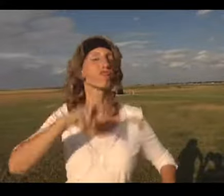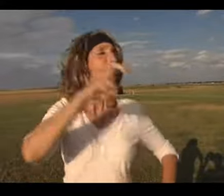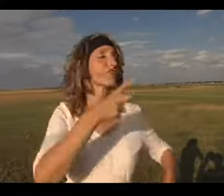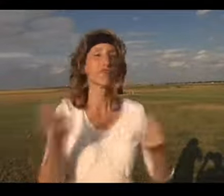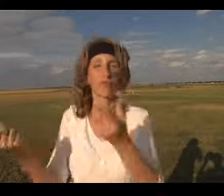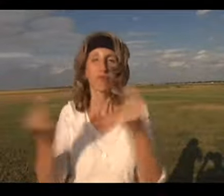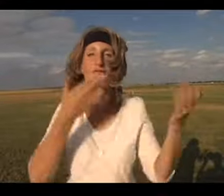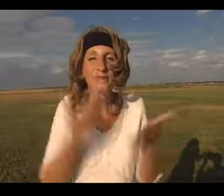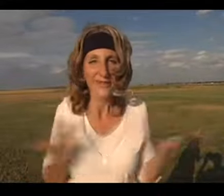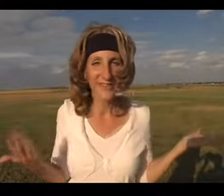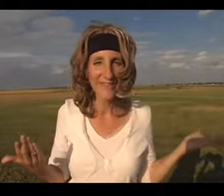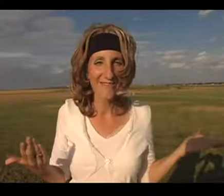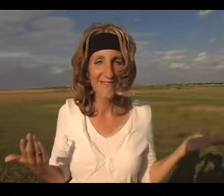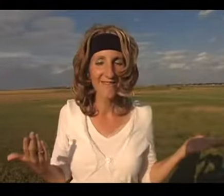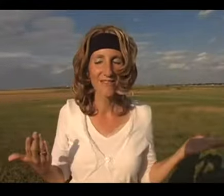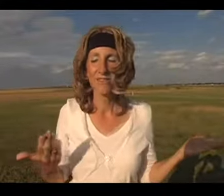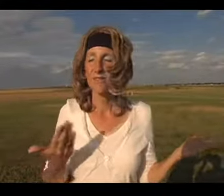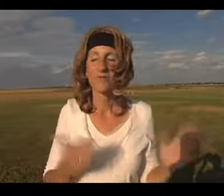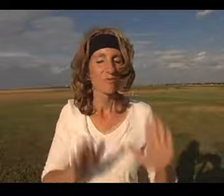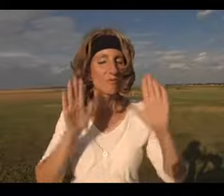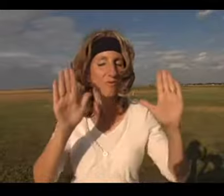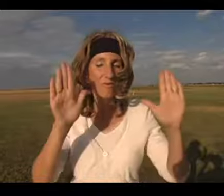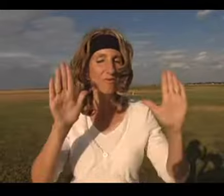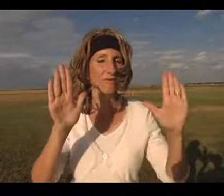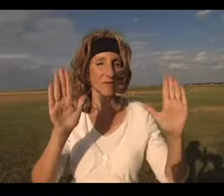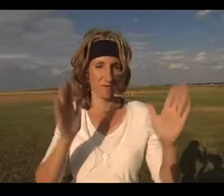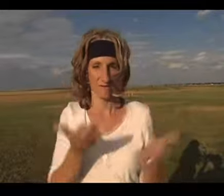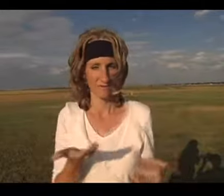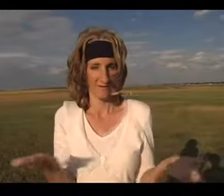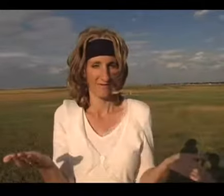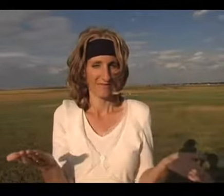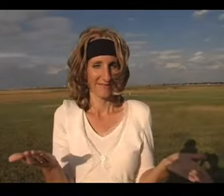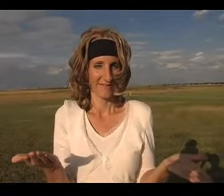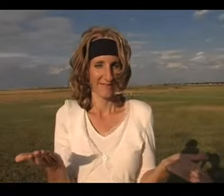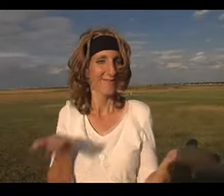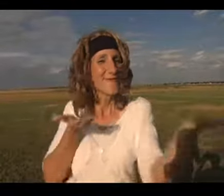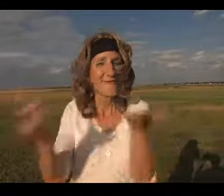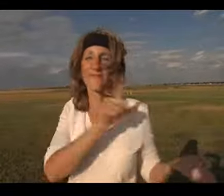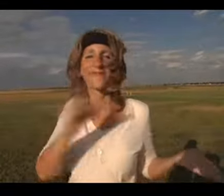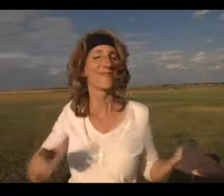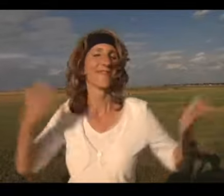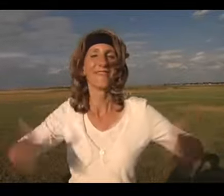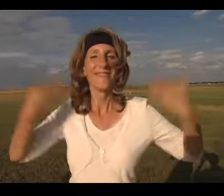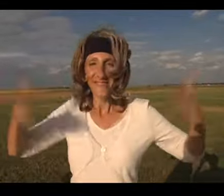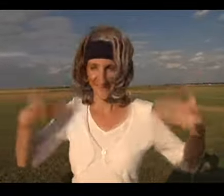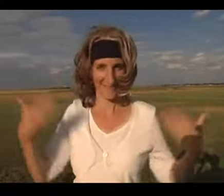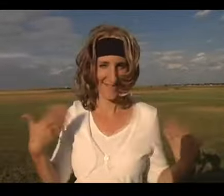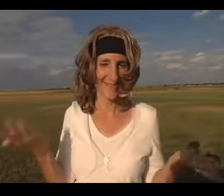around, just like that frog does, and do good. We can have a wonderful life. We can serve the Lord with joy and